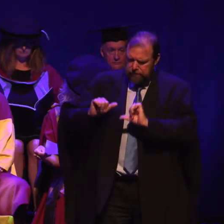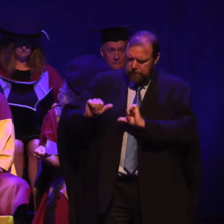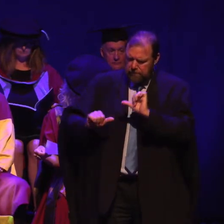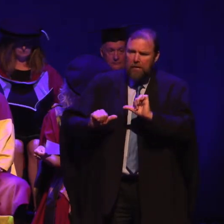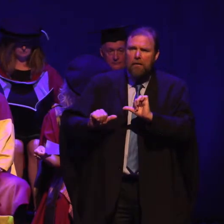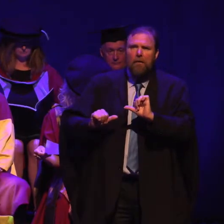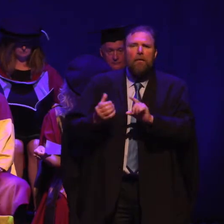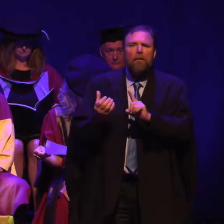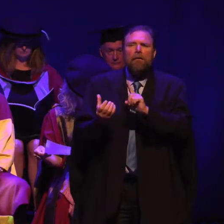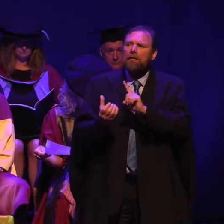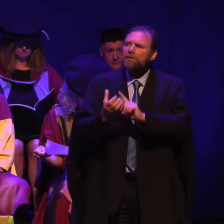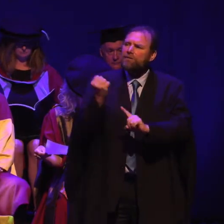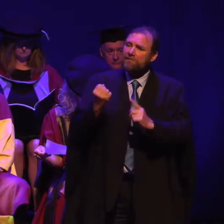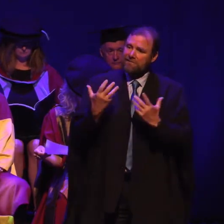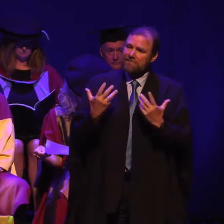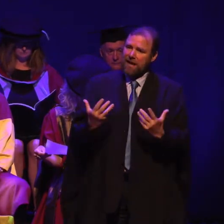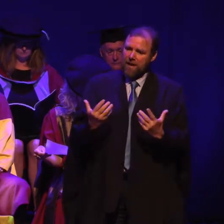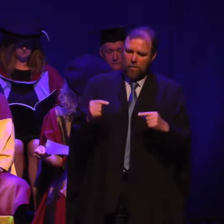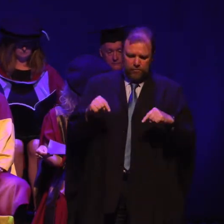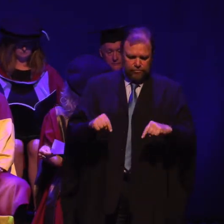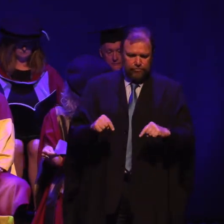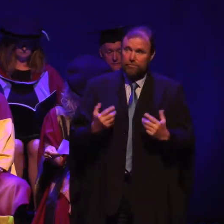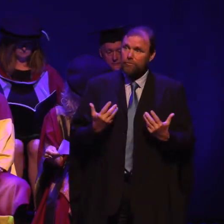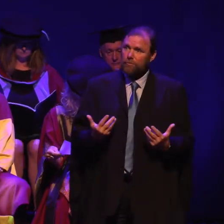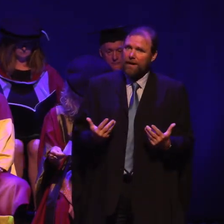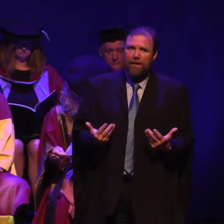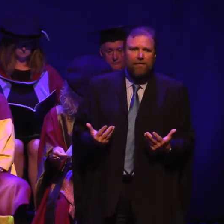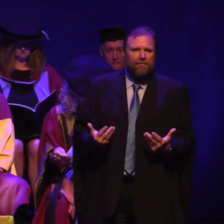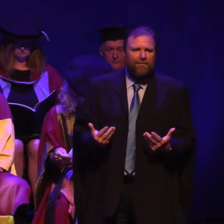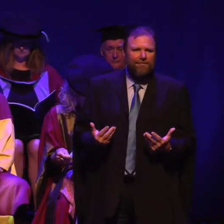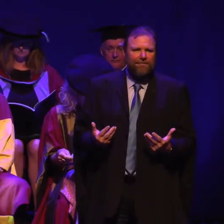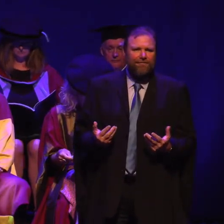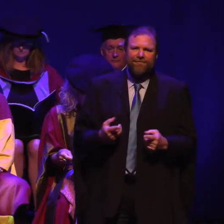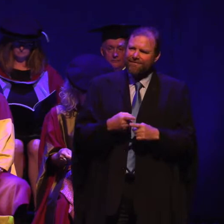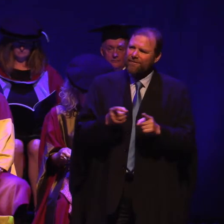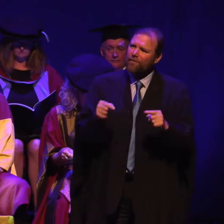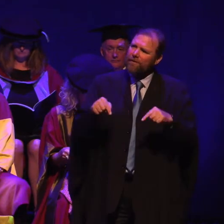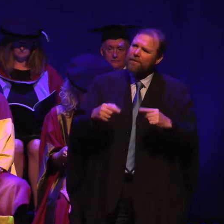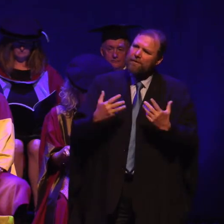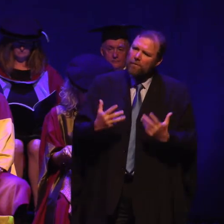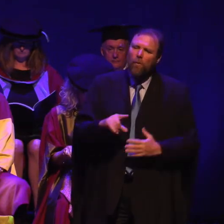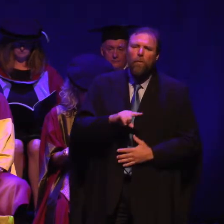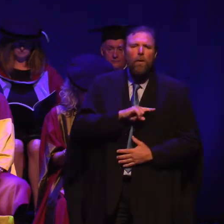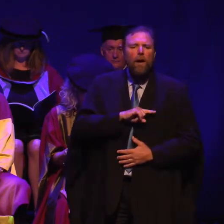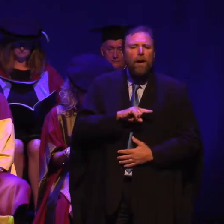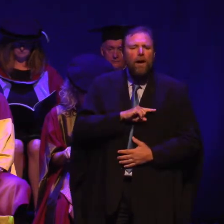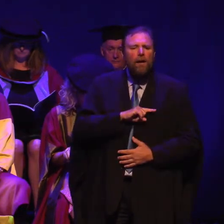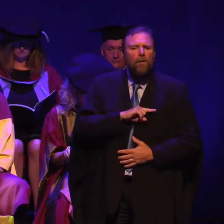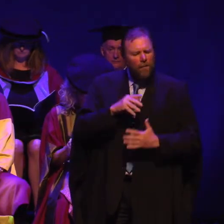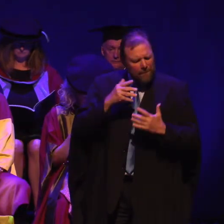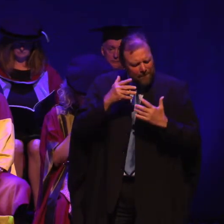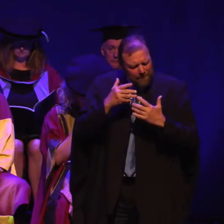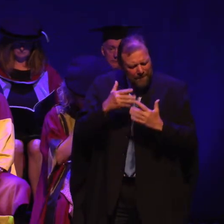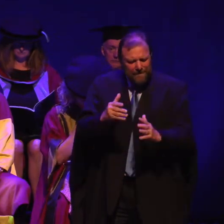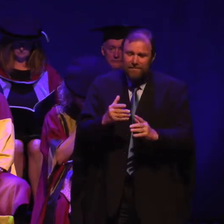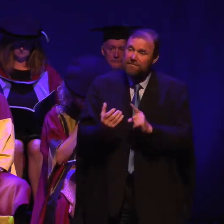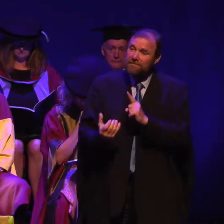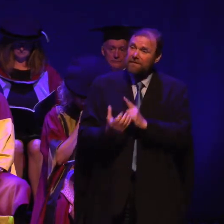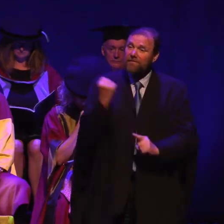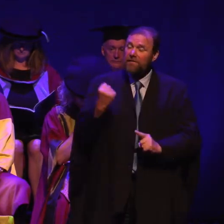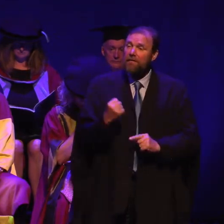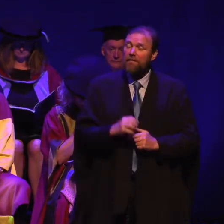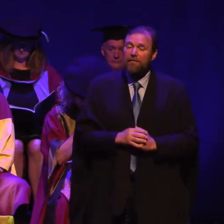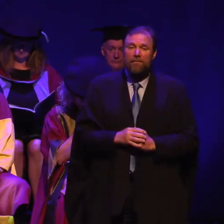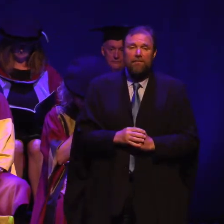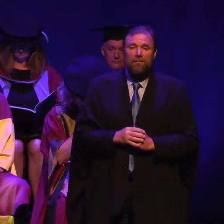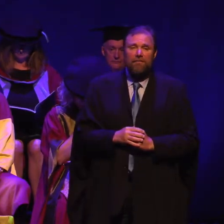arrive at this place, on this day, you're here now because you've been successful. In